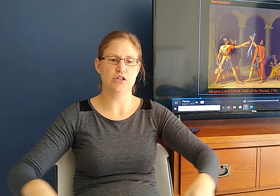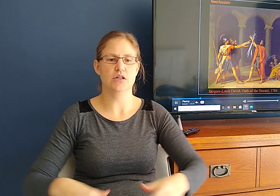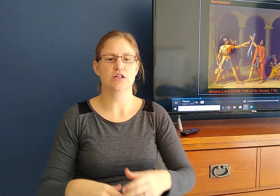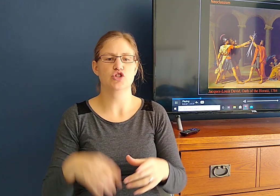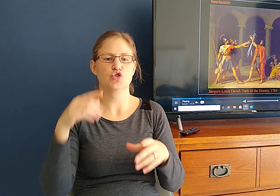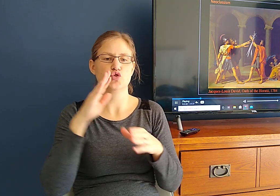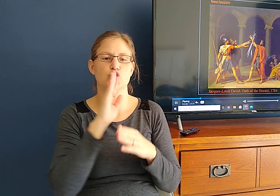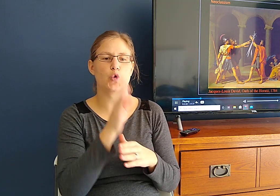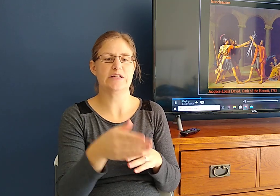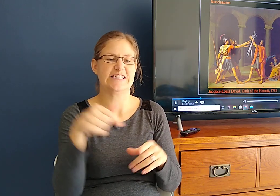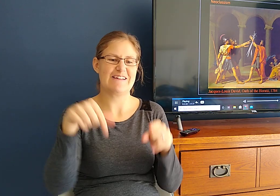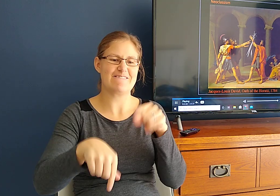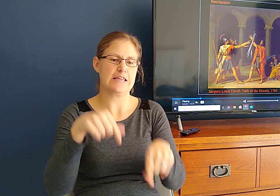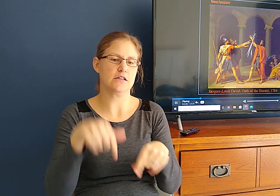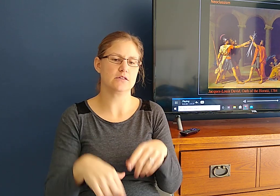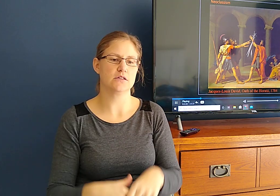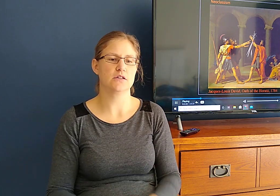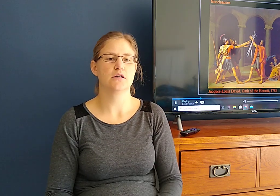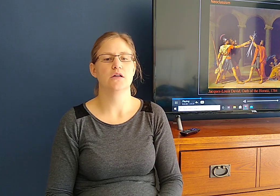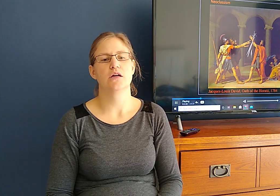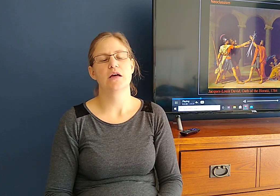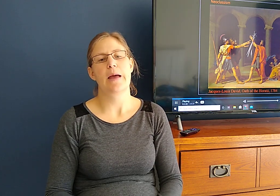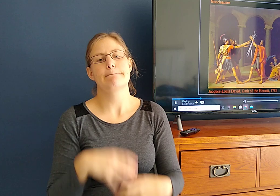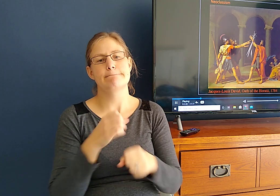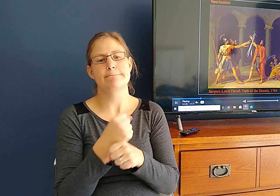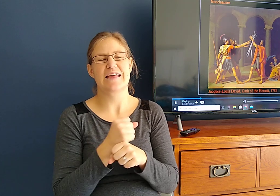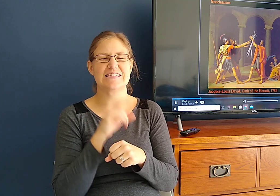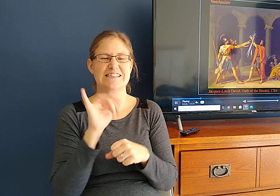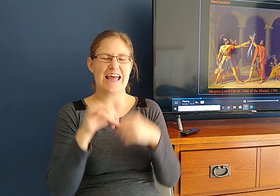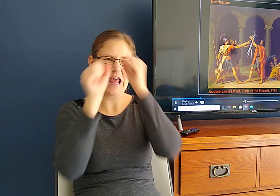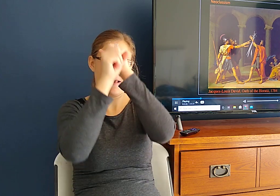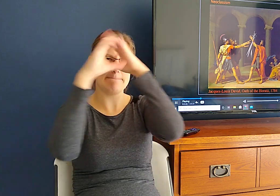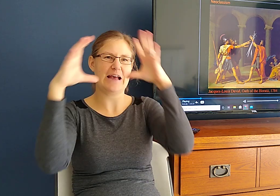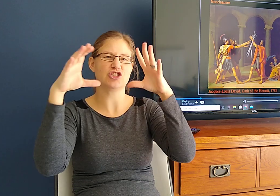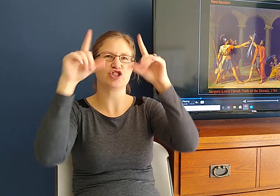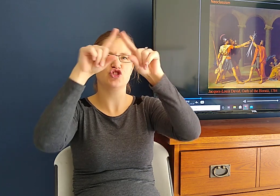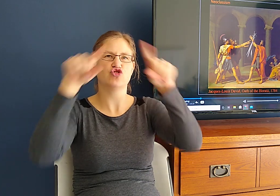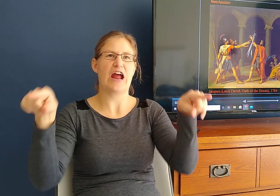men. It creates this imaginary triangular shape.